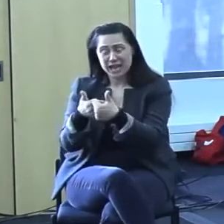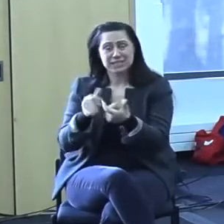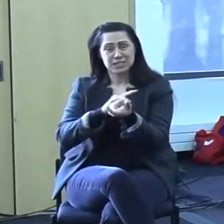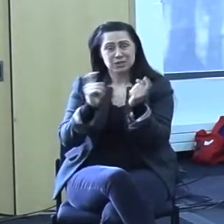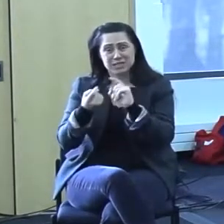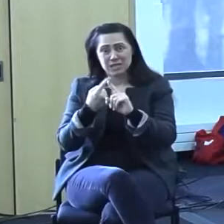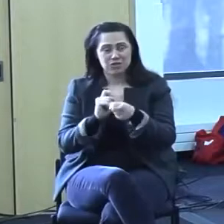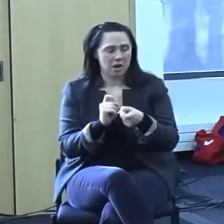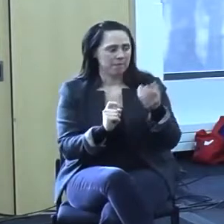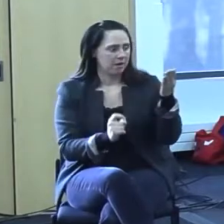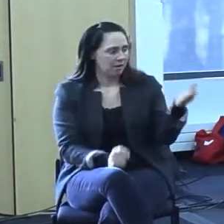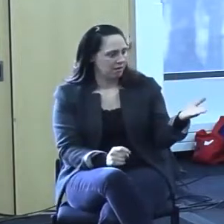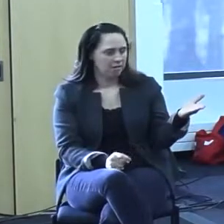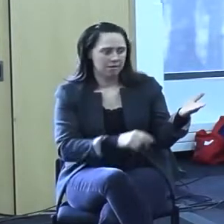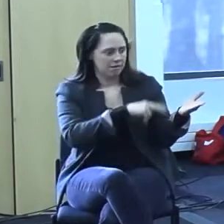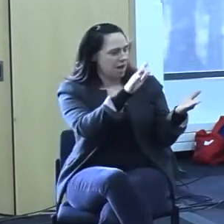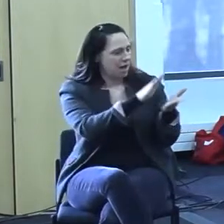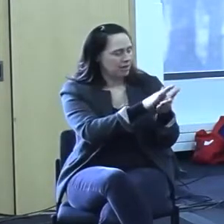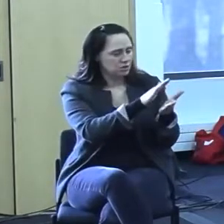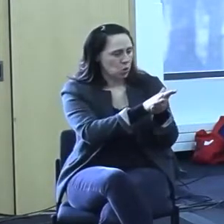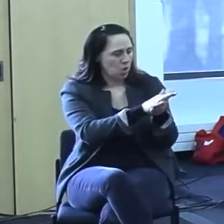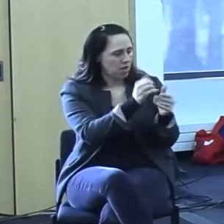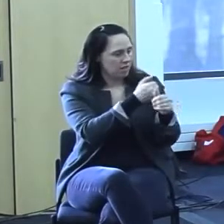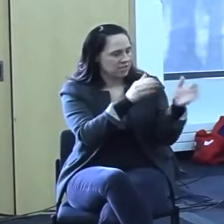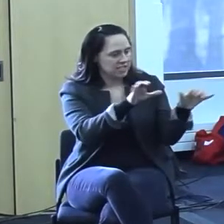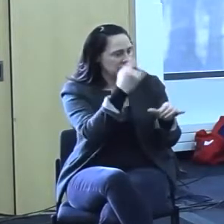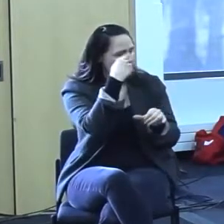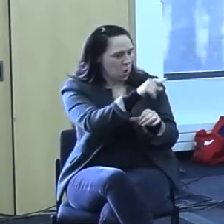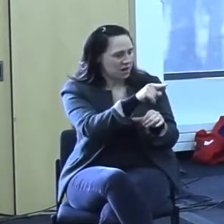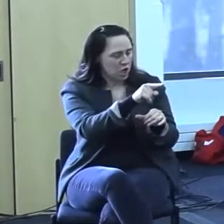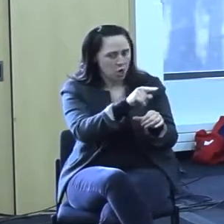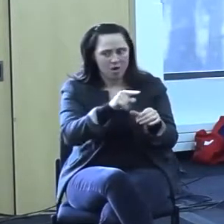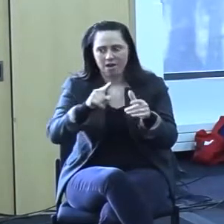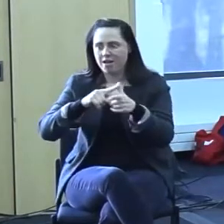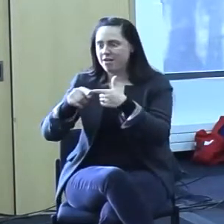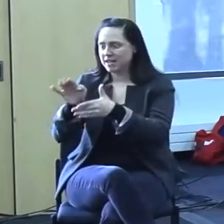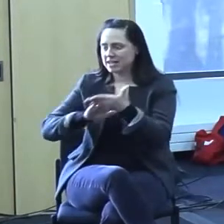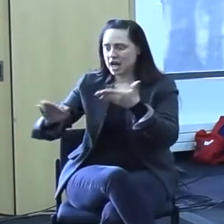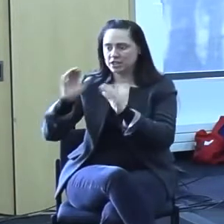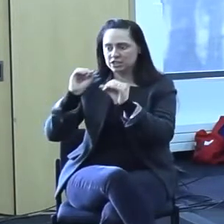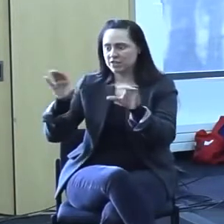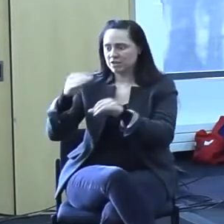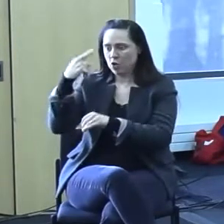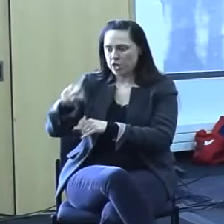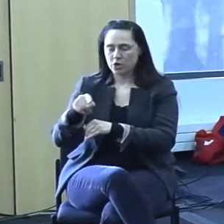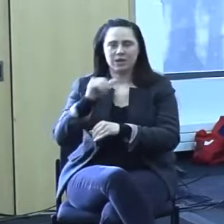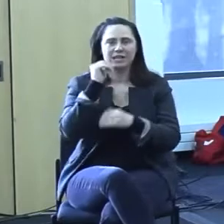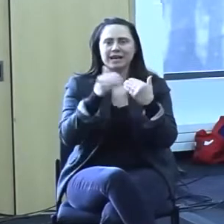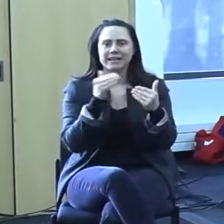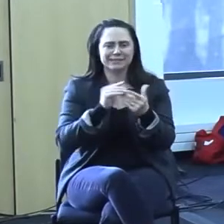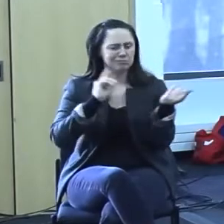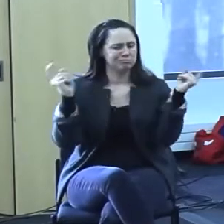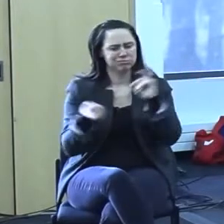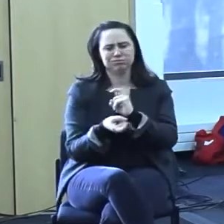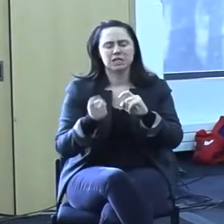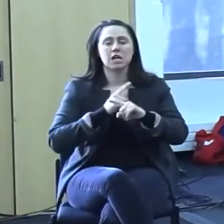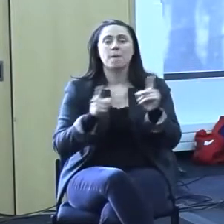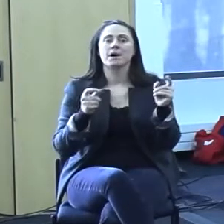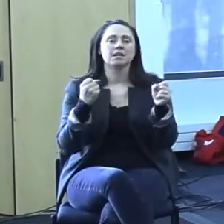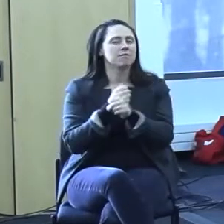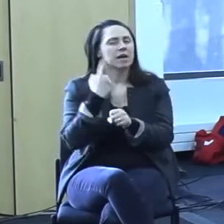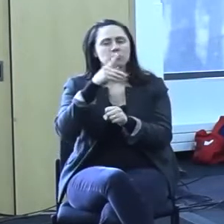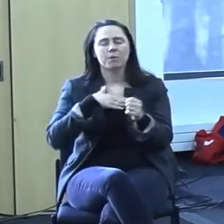transitioning from being a high schooler to a college student was not that easy. but definitely, fight for my accommodations.